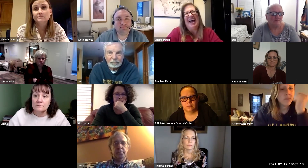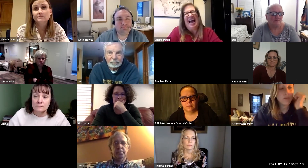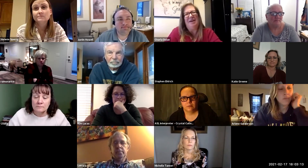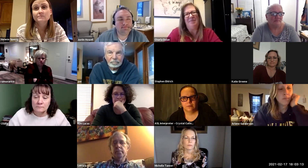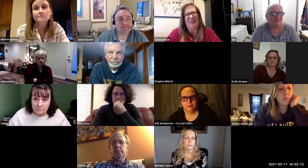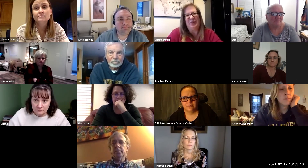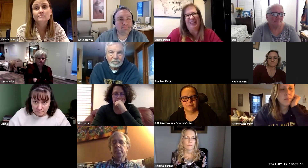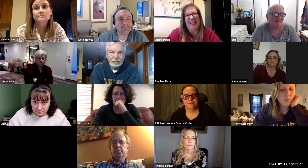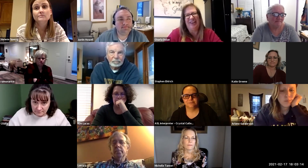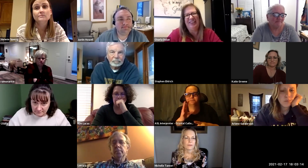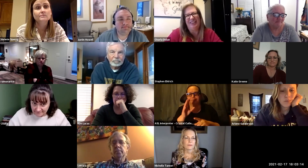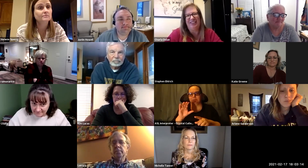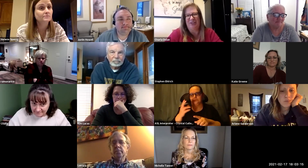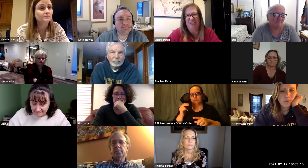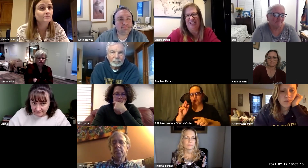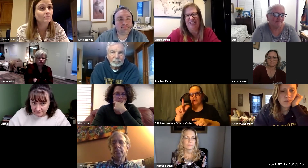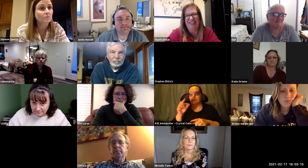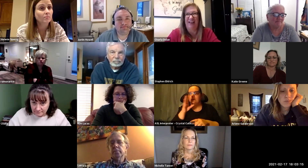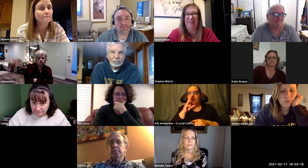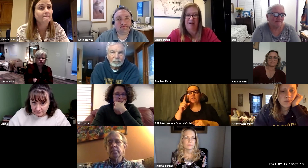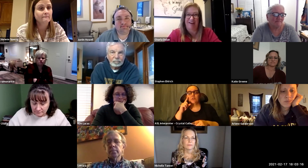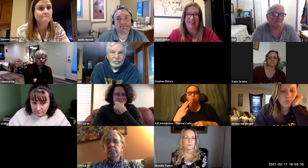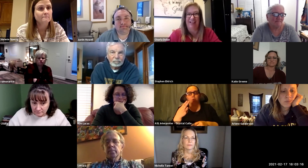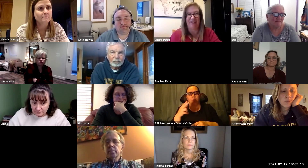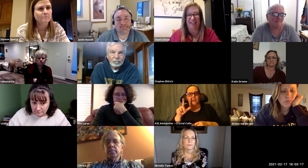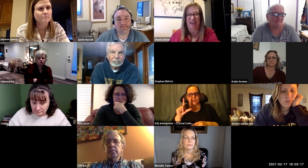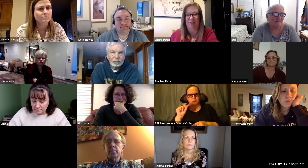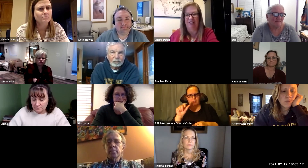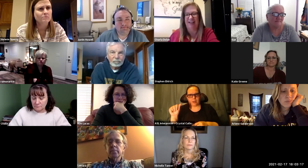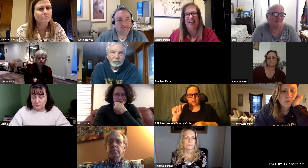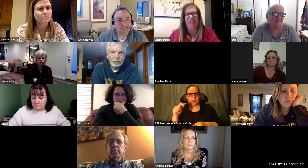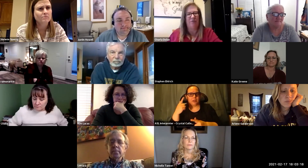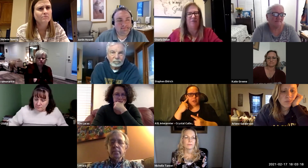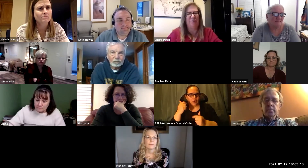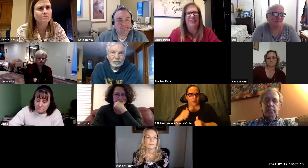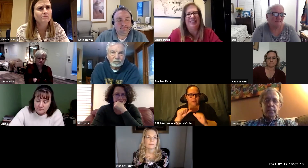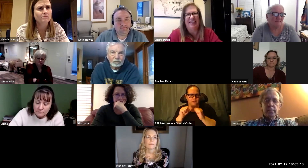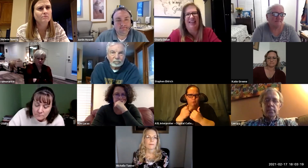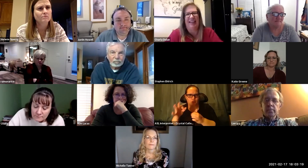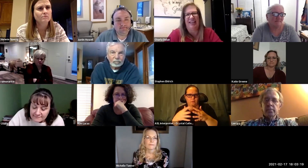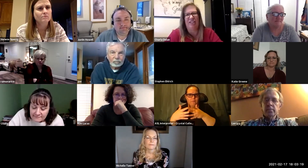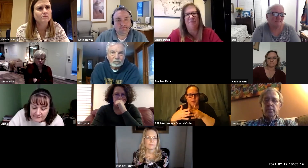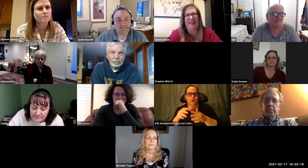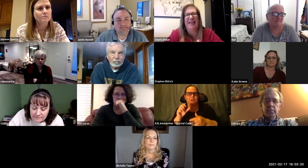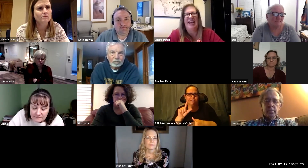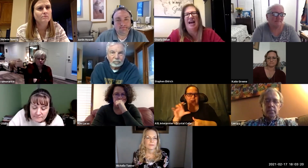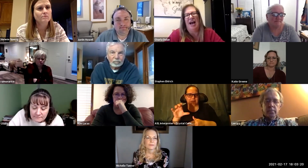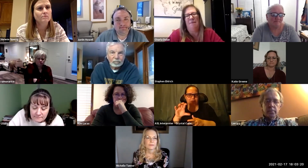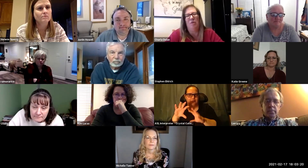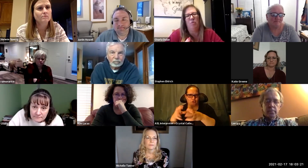Hi. So the Hearing Loss Association of America Salt Lake chapter is doing a really neat thing each